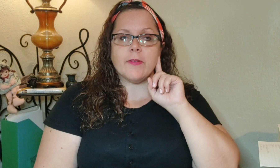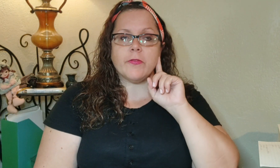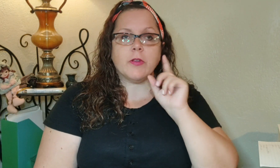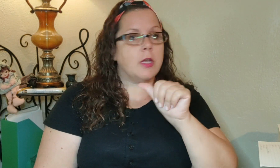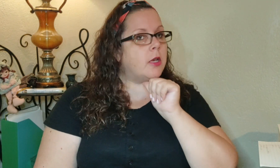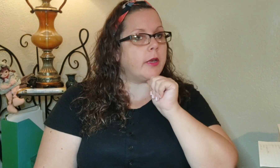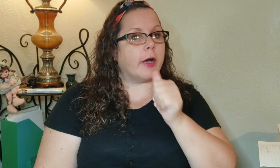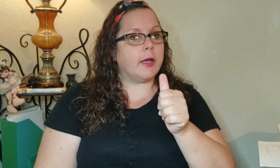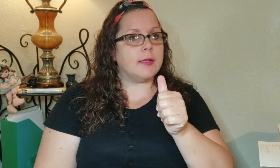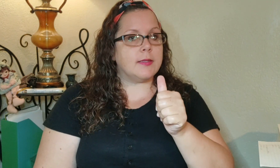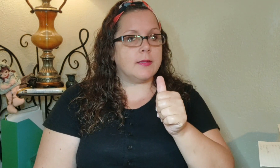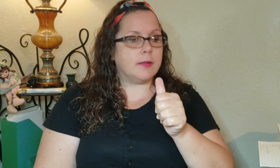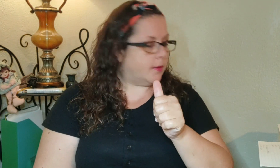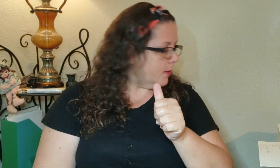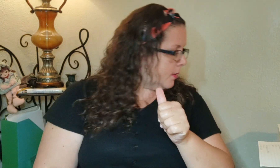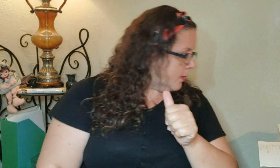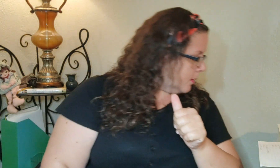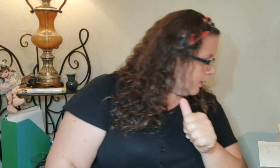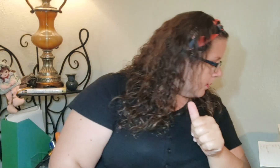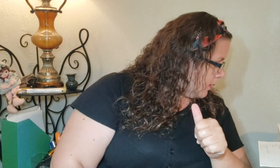deaf, not,